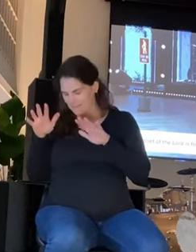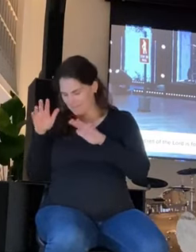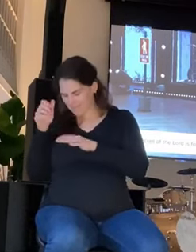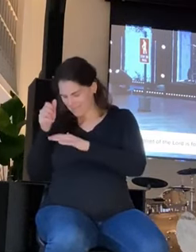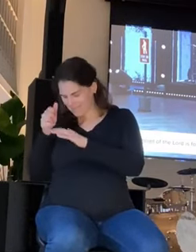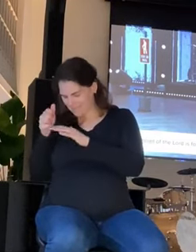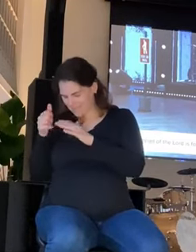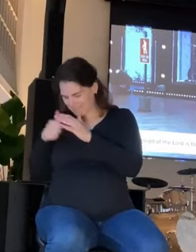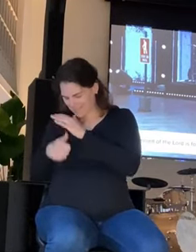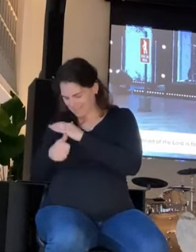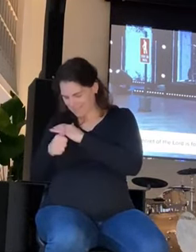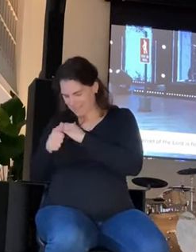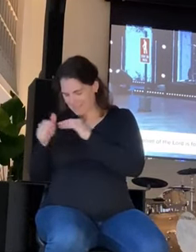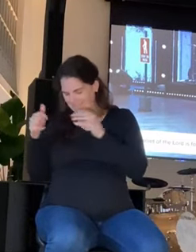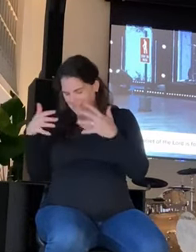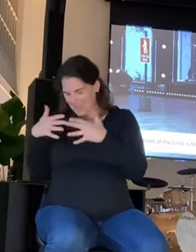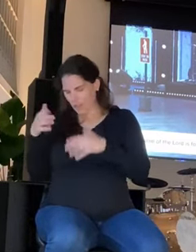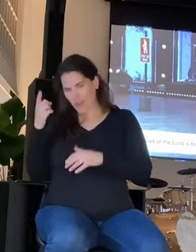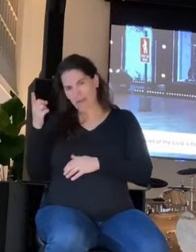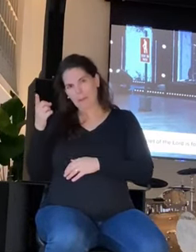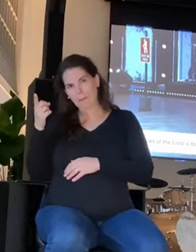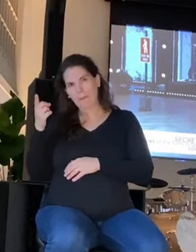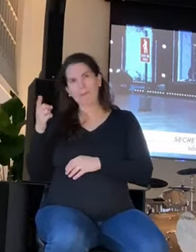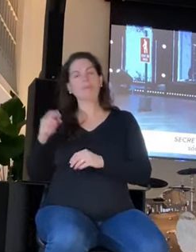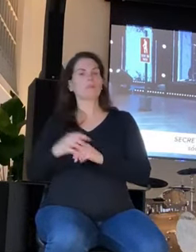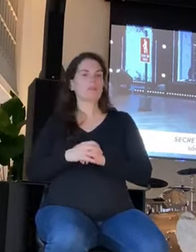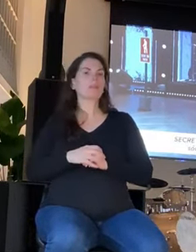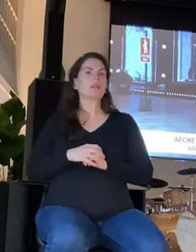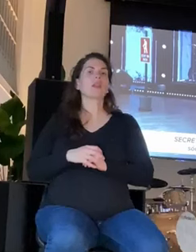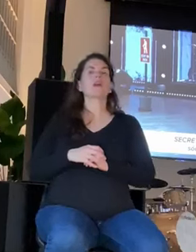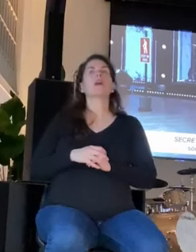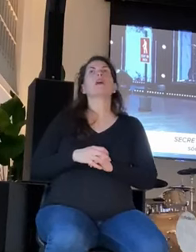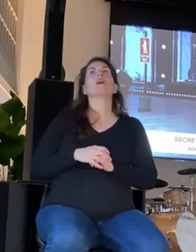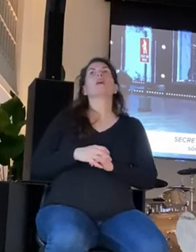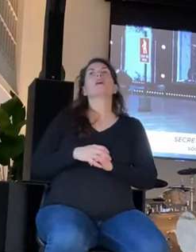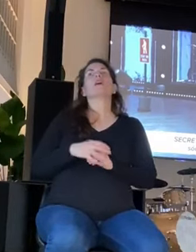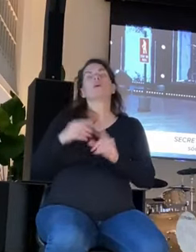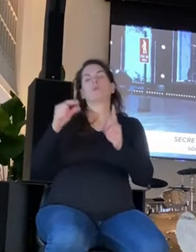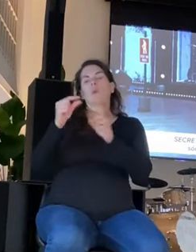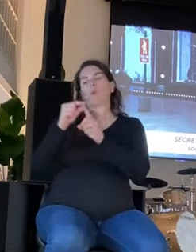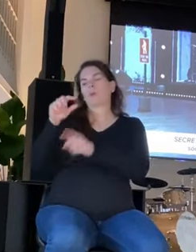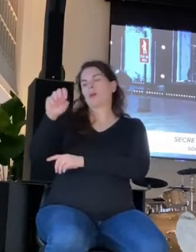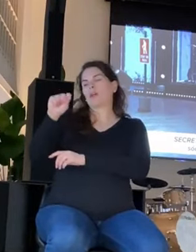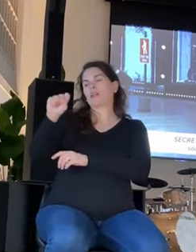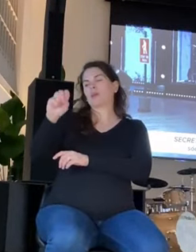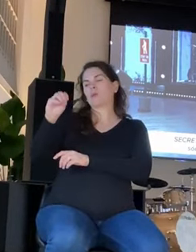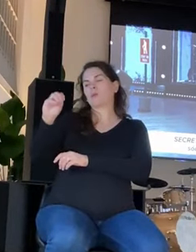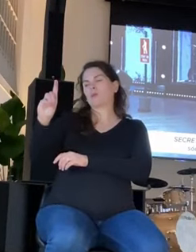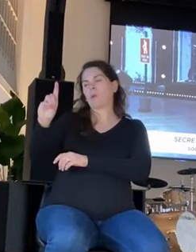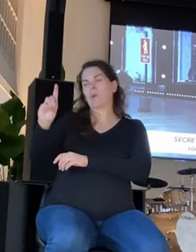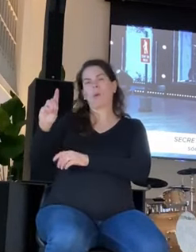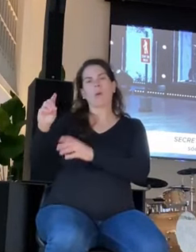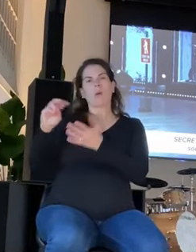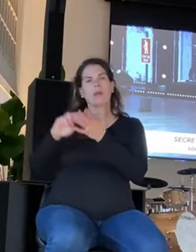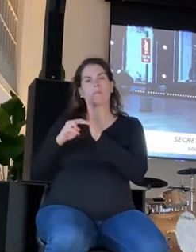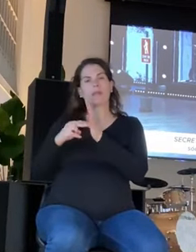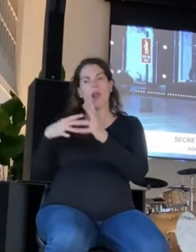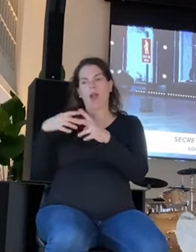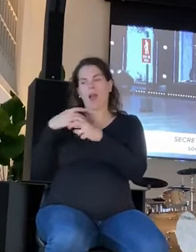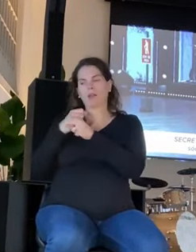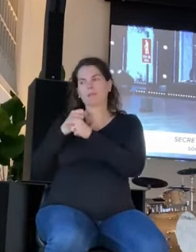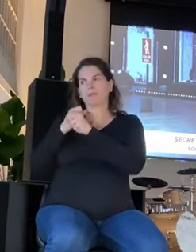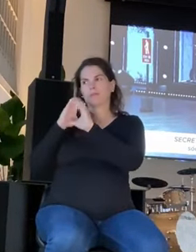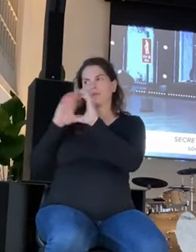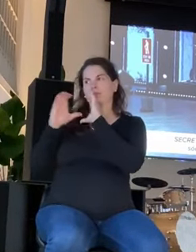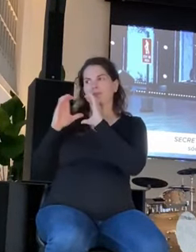word secret in the Hebrew is the word sod. And that word sod actually means a confidential